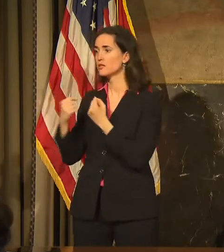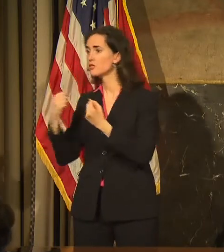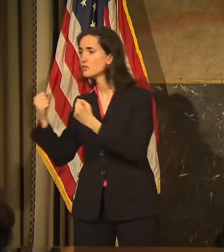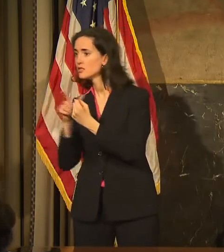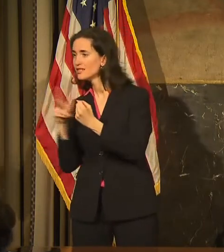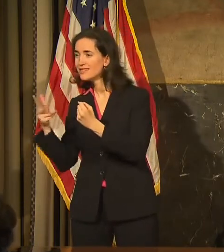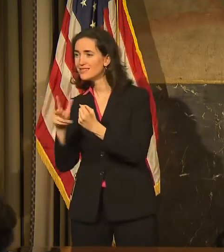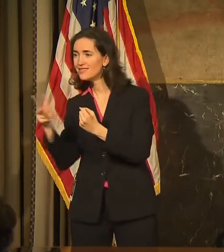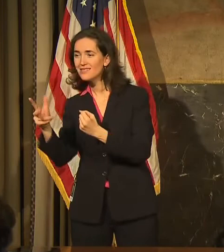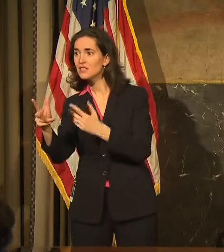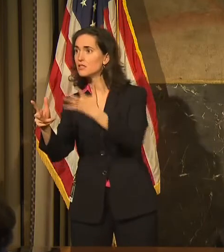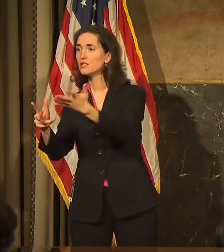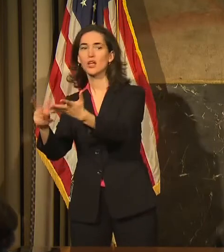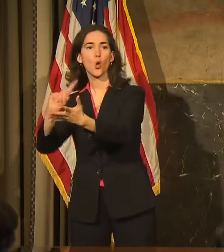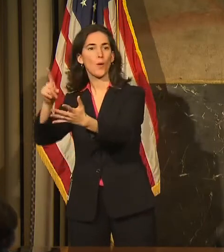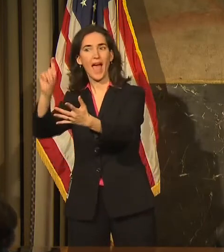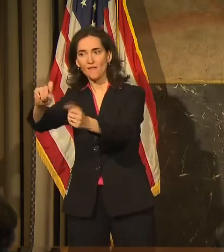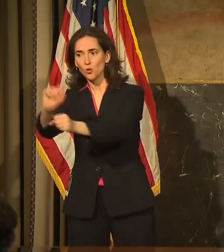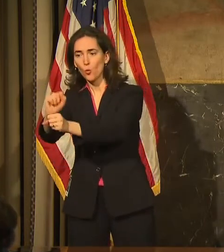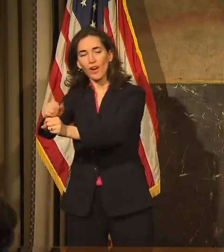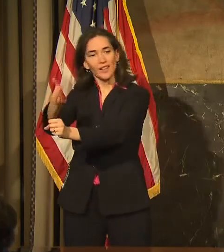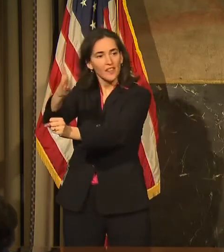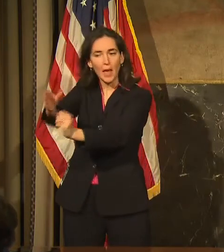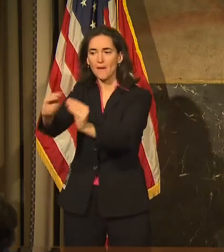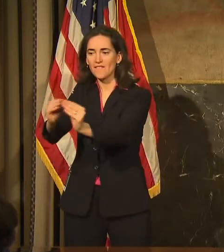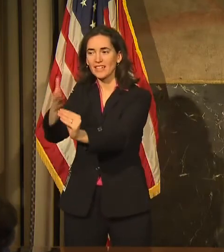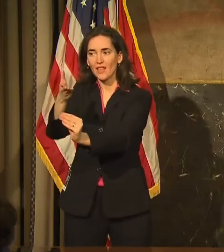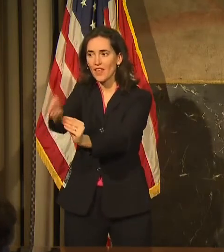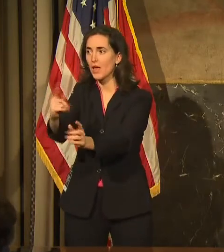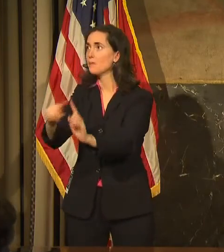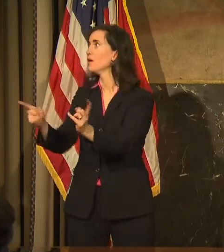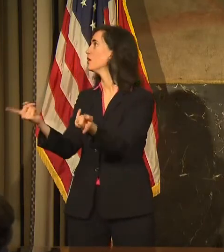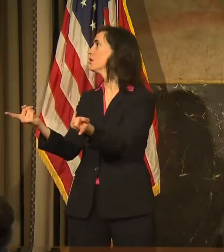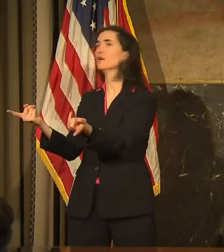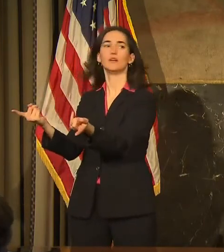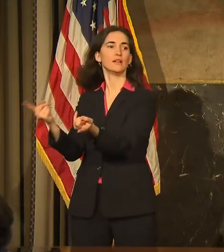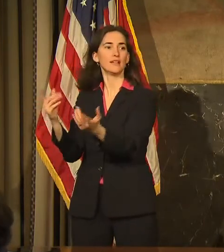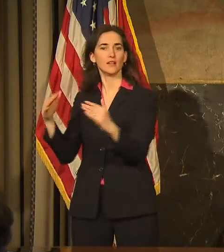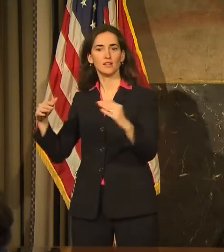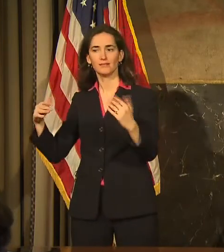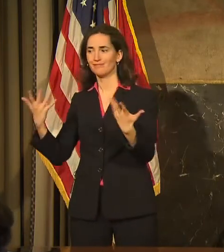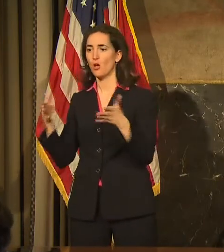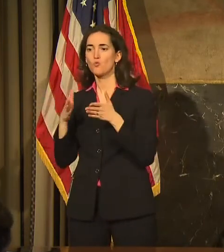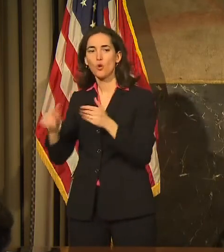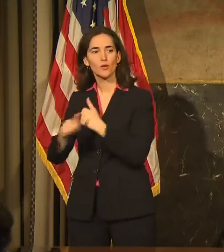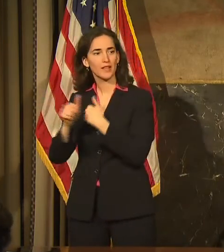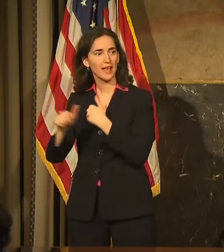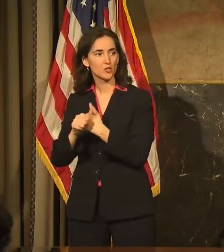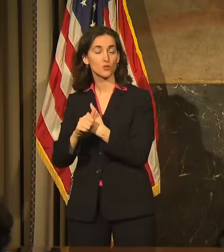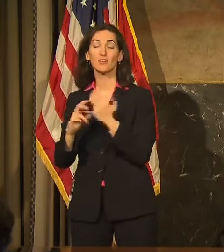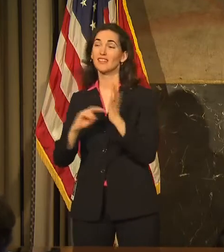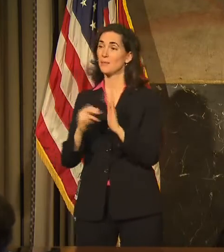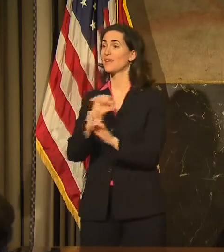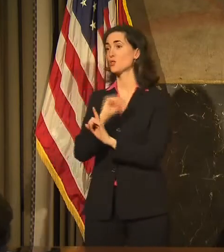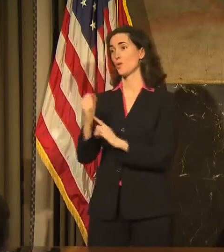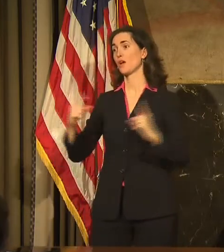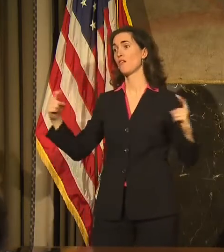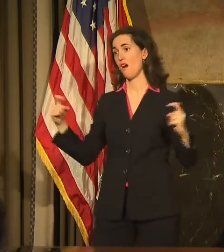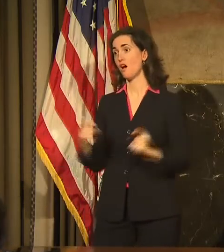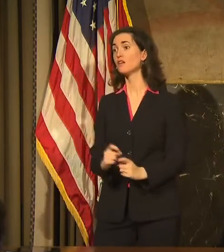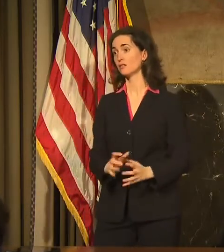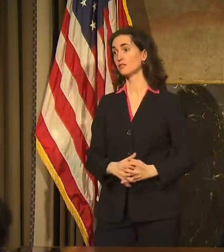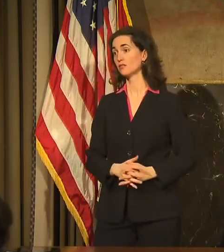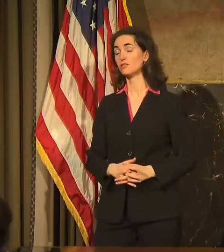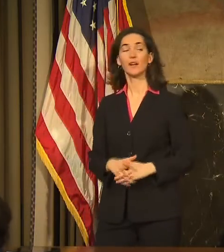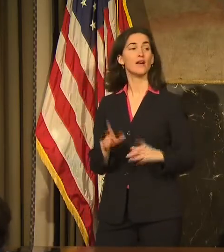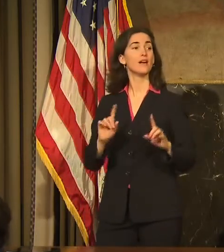many instances where the work has to be done. And so it's all very, very complicated. But I think whether